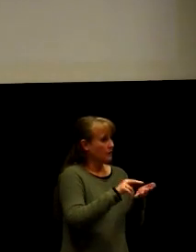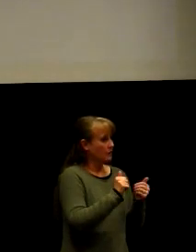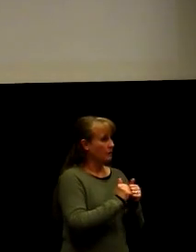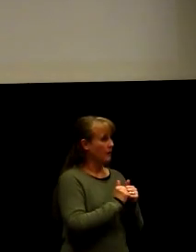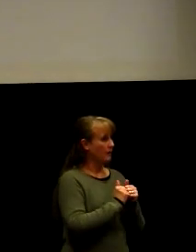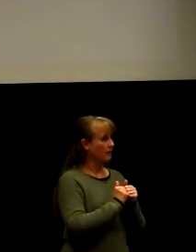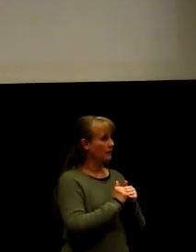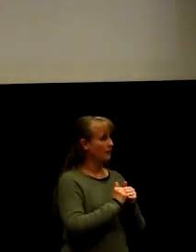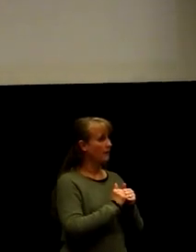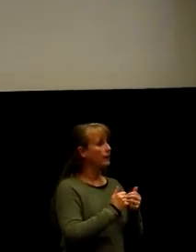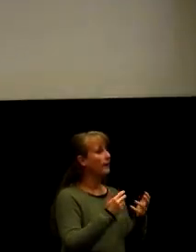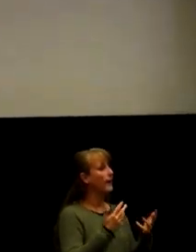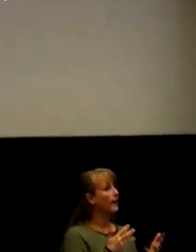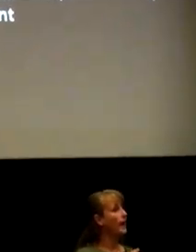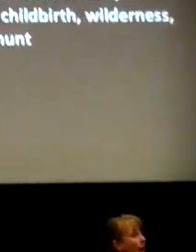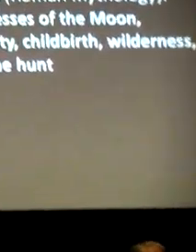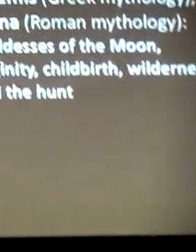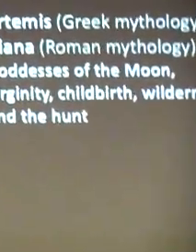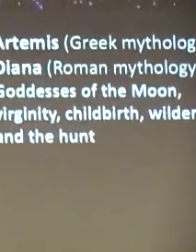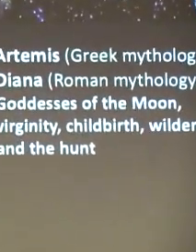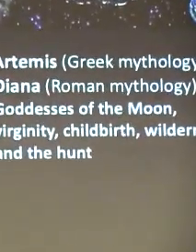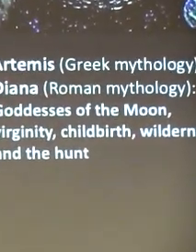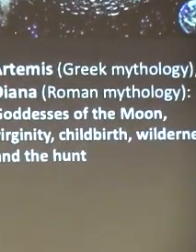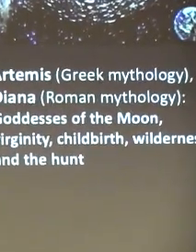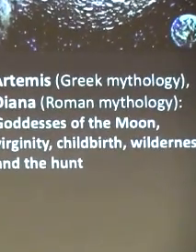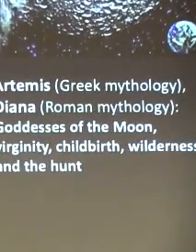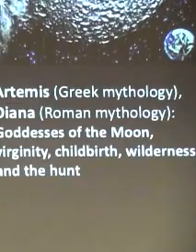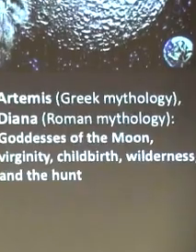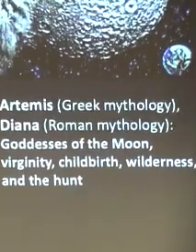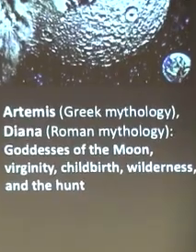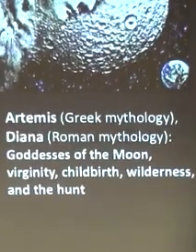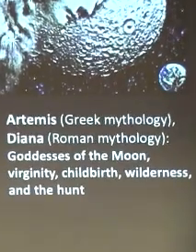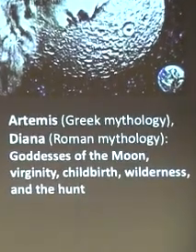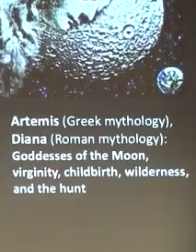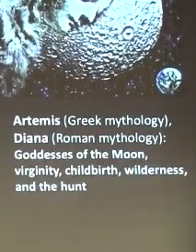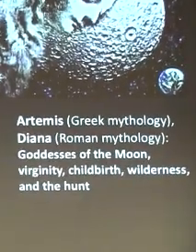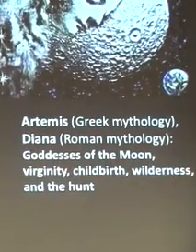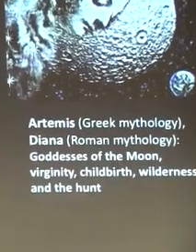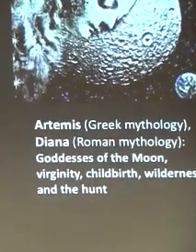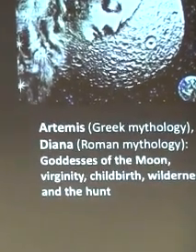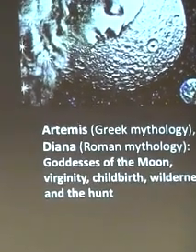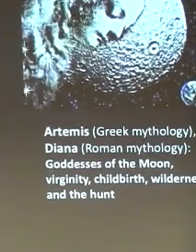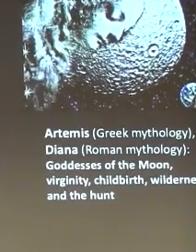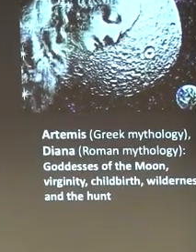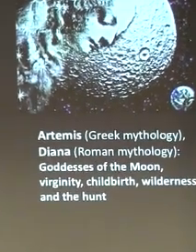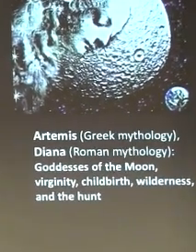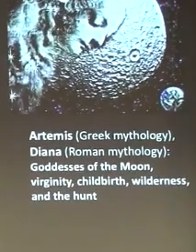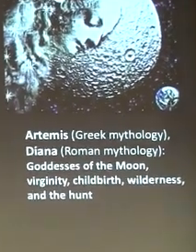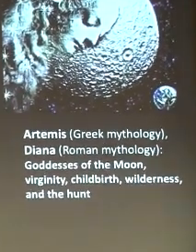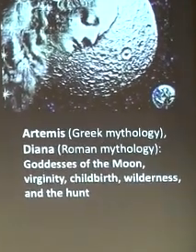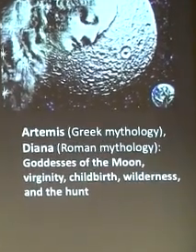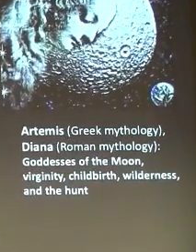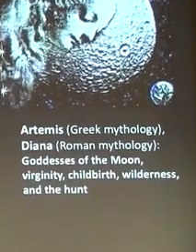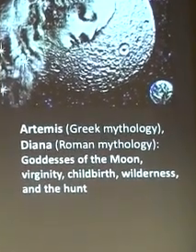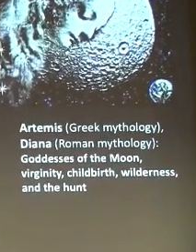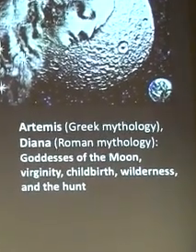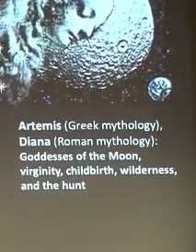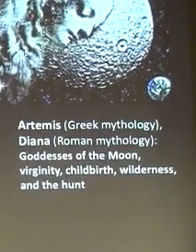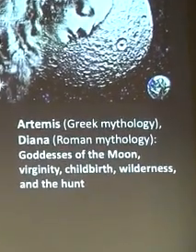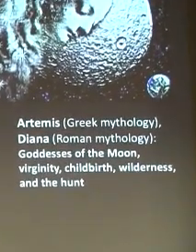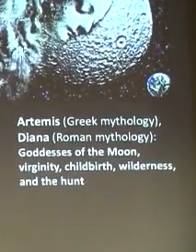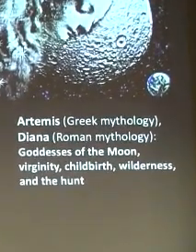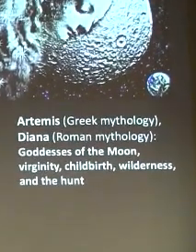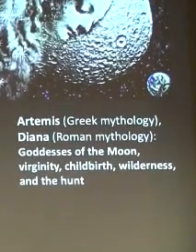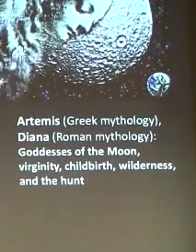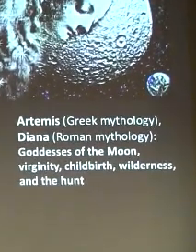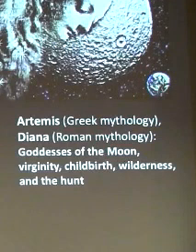matter. After Neil Armstrong stepped on the moon in 1969, July, the poets, or at